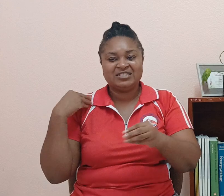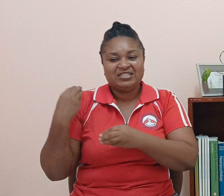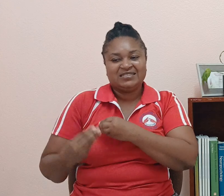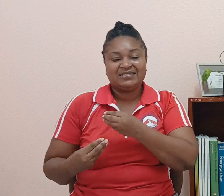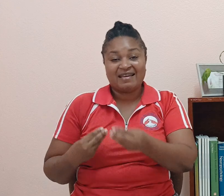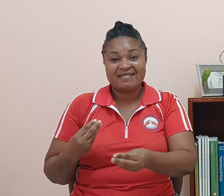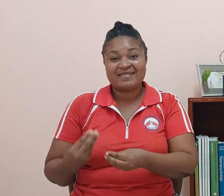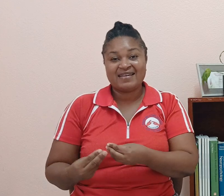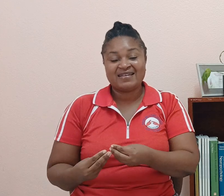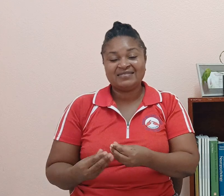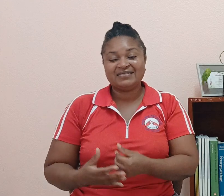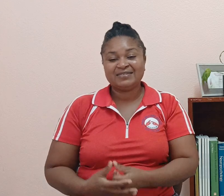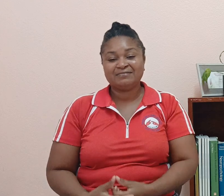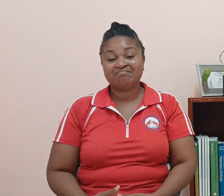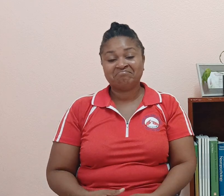Just as he did for Ruth,